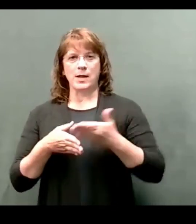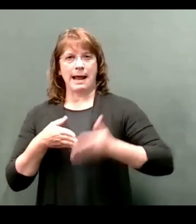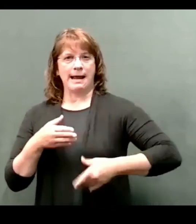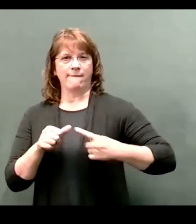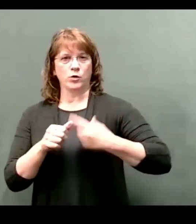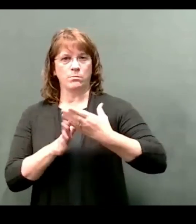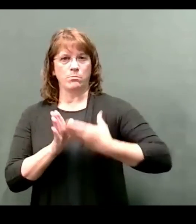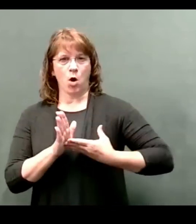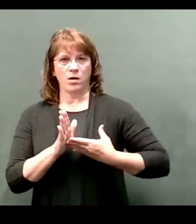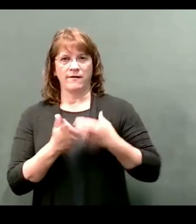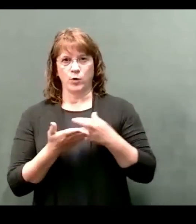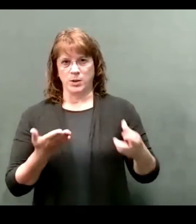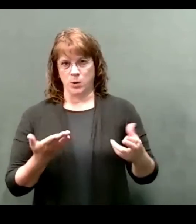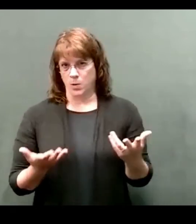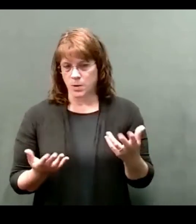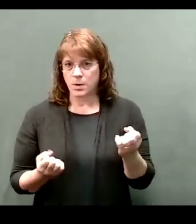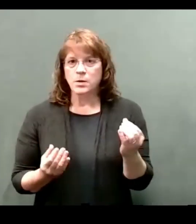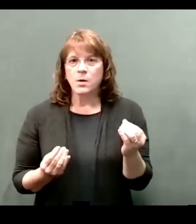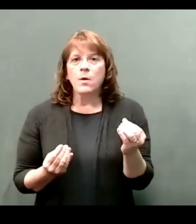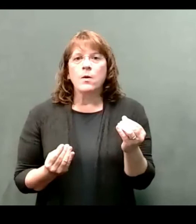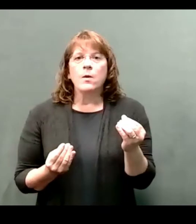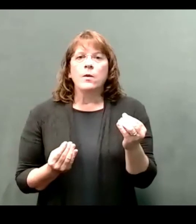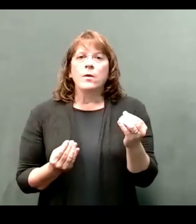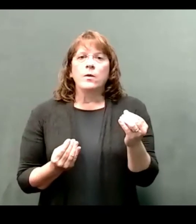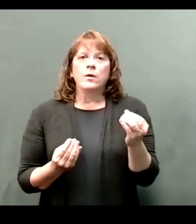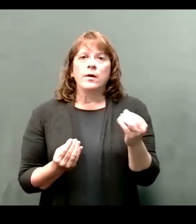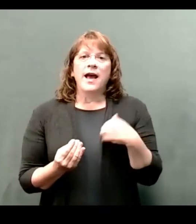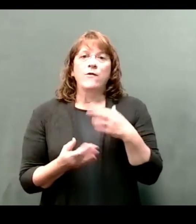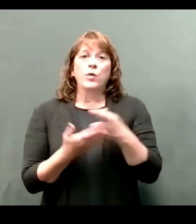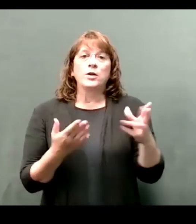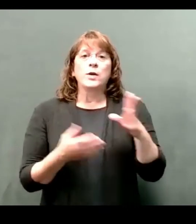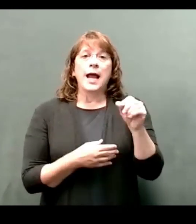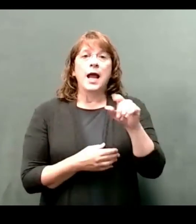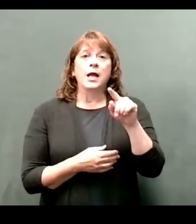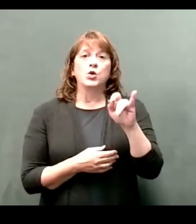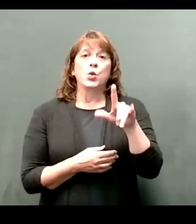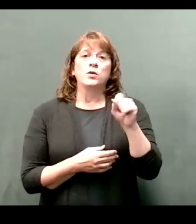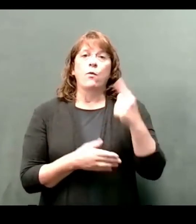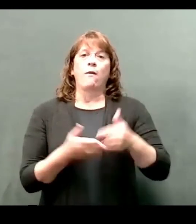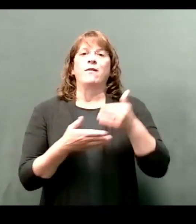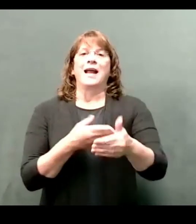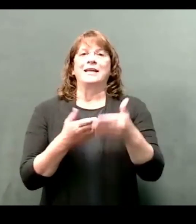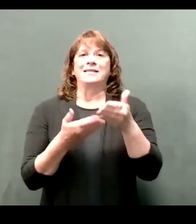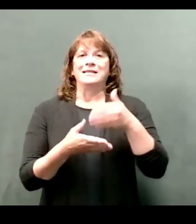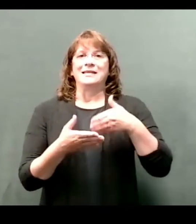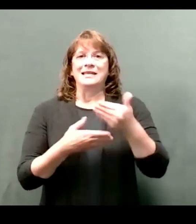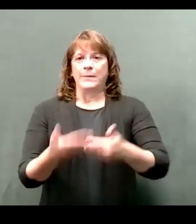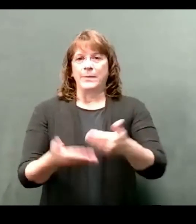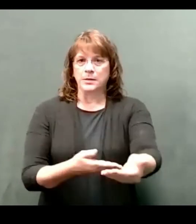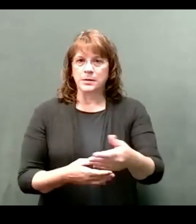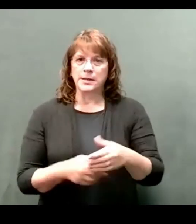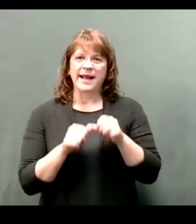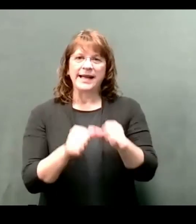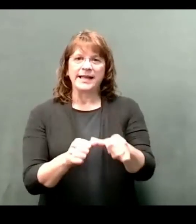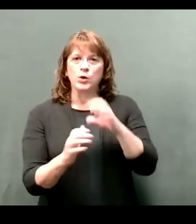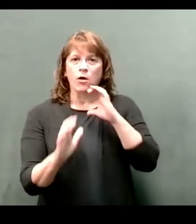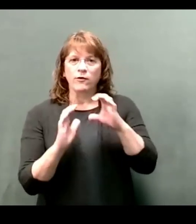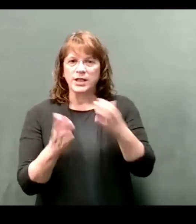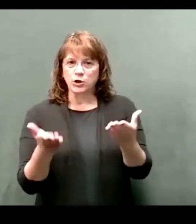of this first part of the resource. So we have resources and tools for next steps and continuing the conversation section